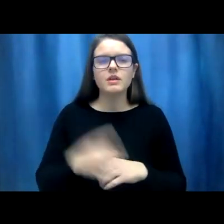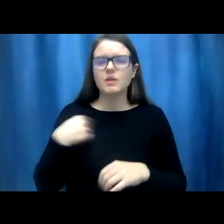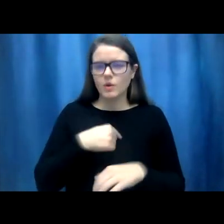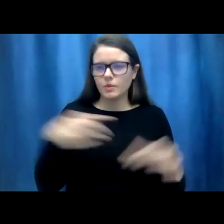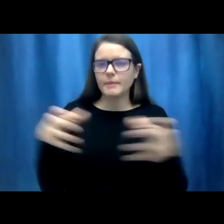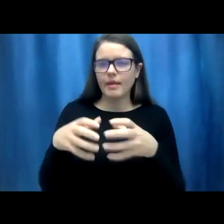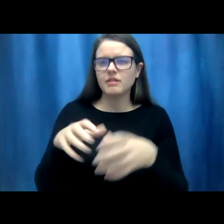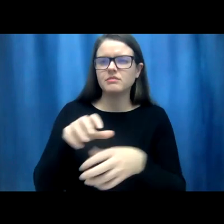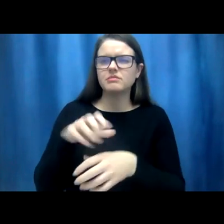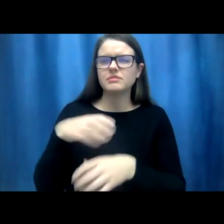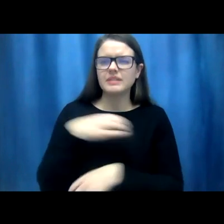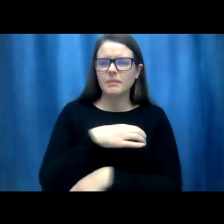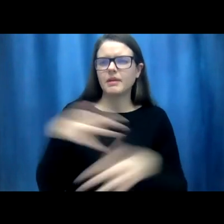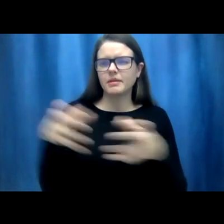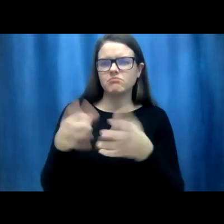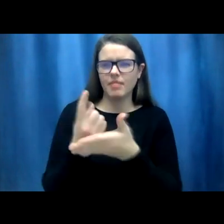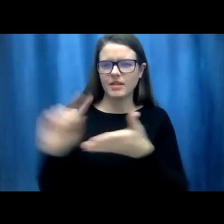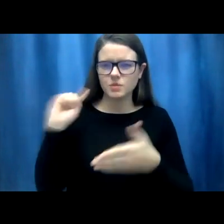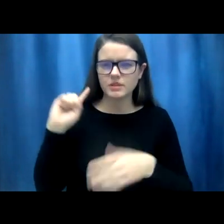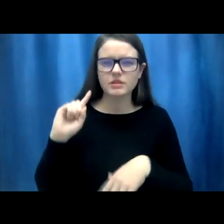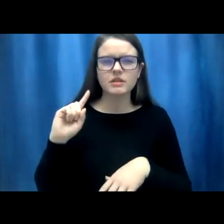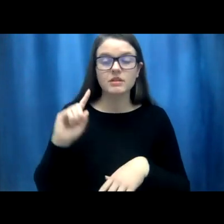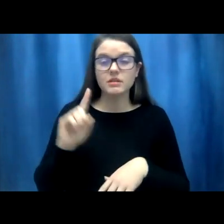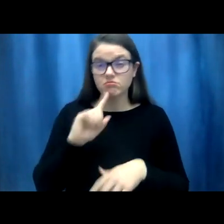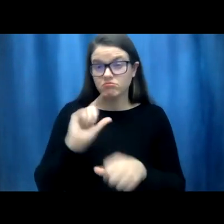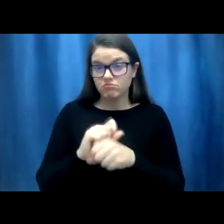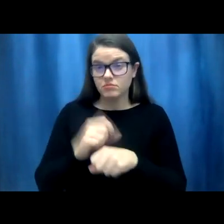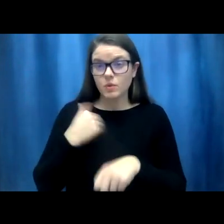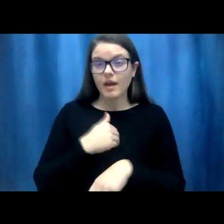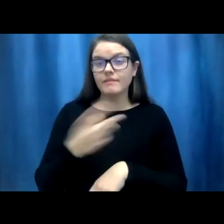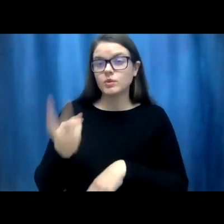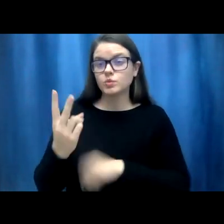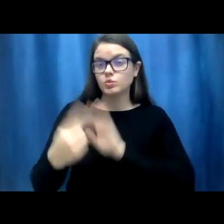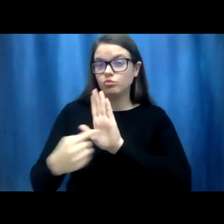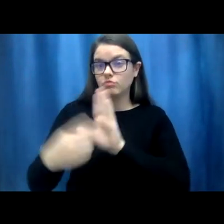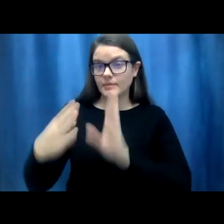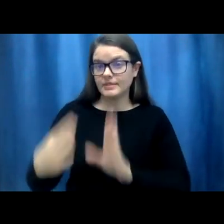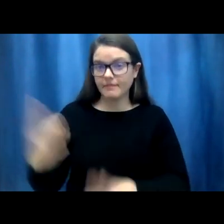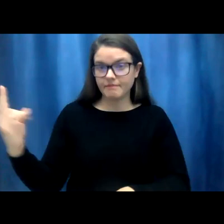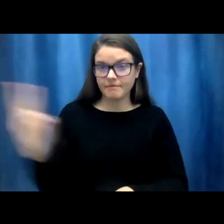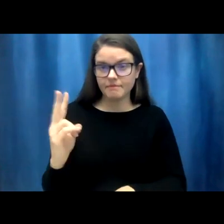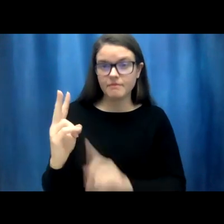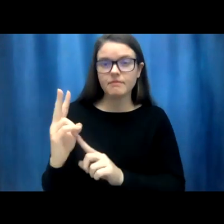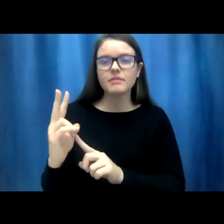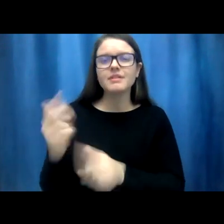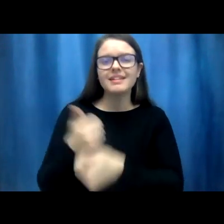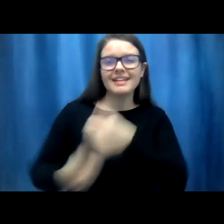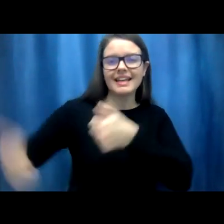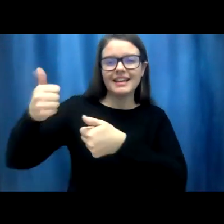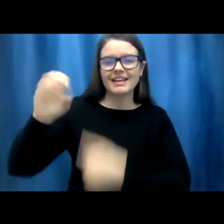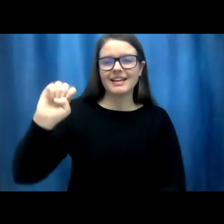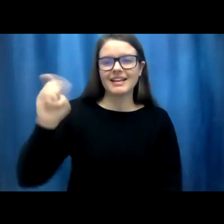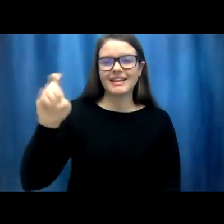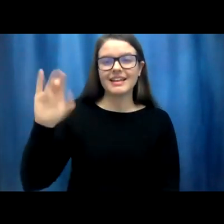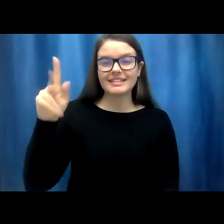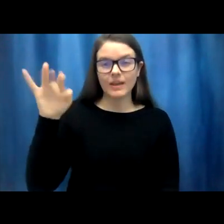The committee met last week, and we actually had 2 representatives from the Executive Office of Health and